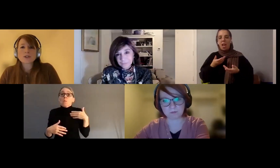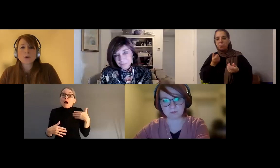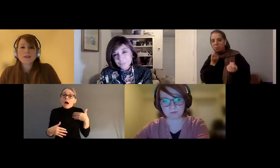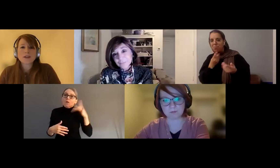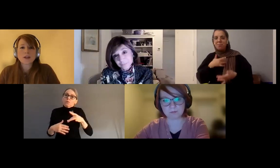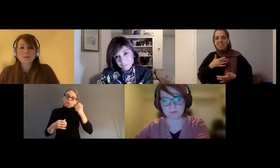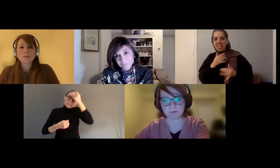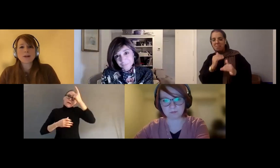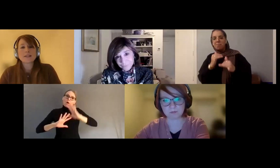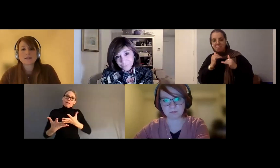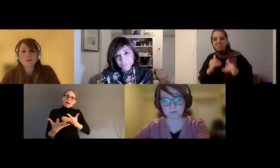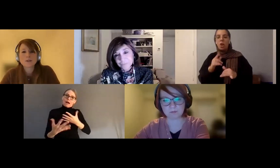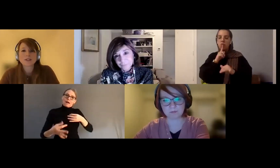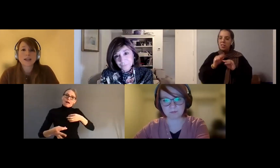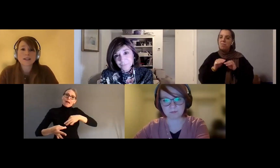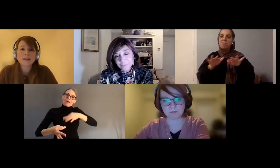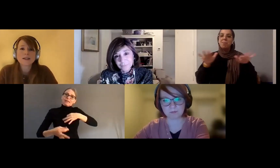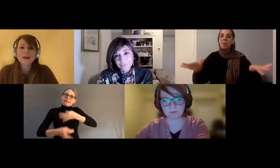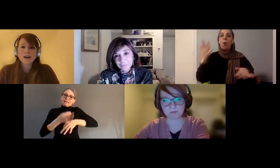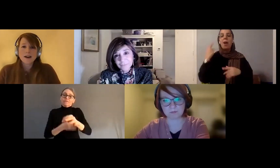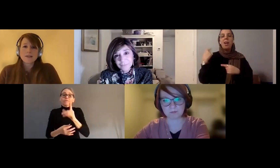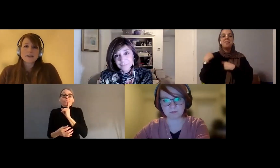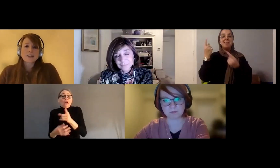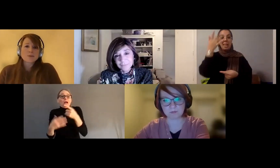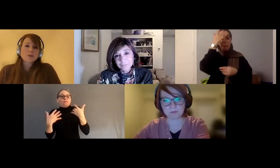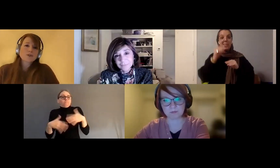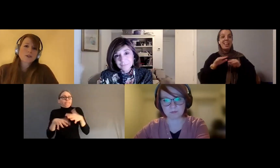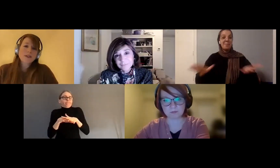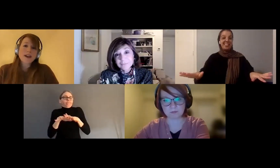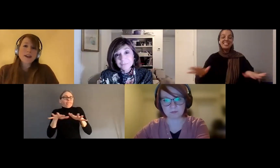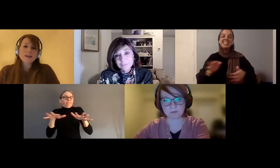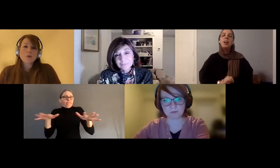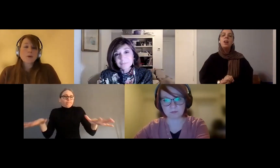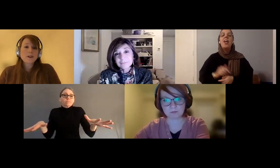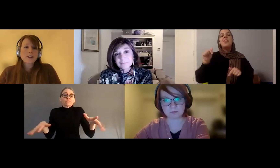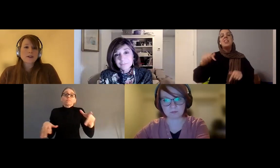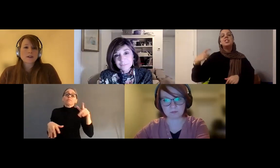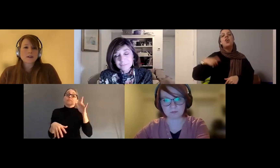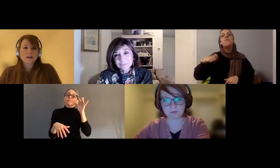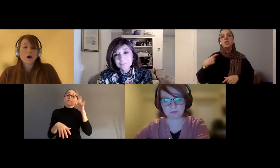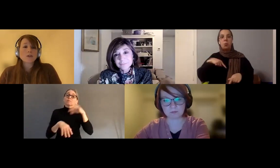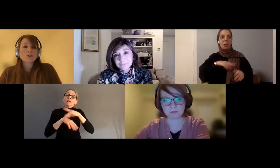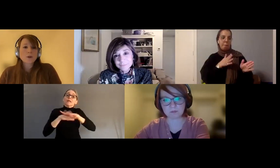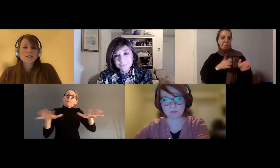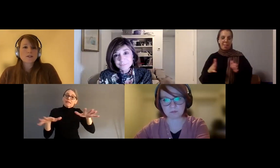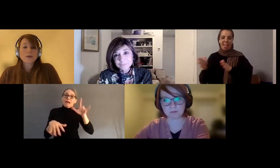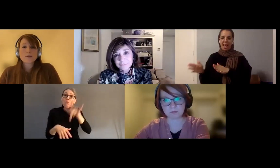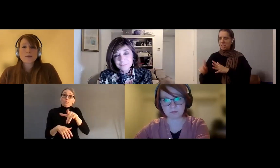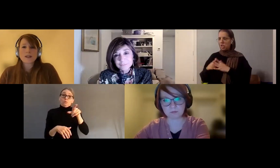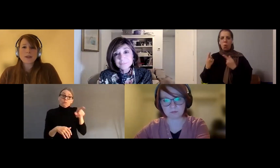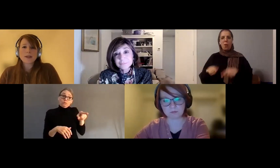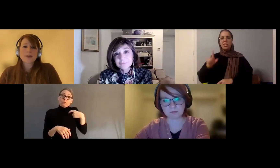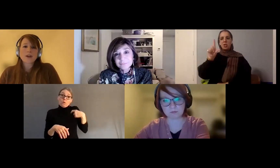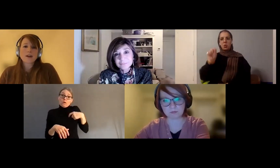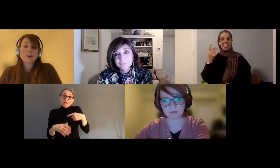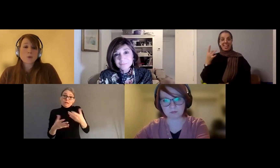Total Screen that has been planned since 2018, and that had put into another angle how we think on screens during the